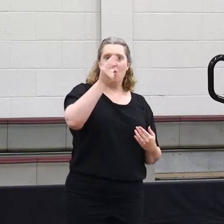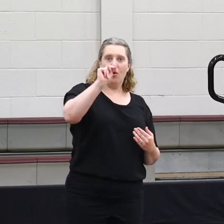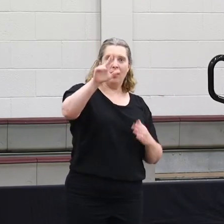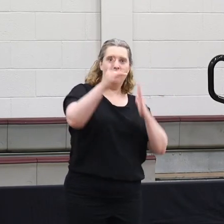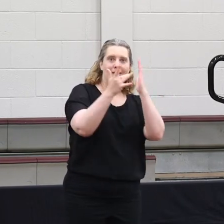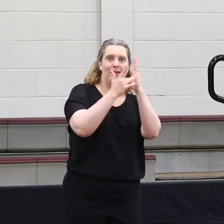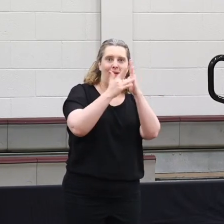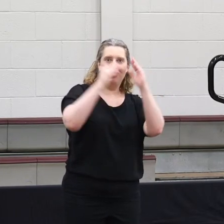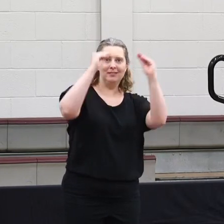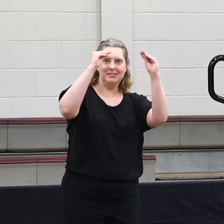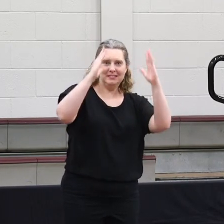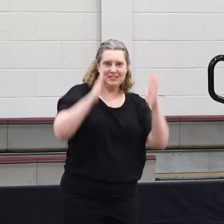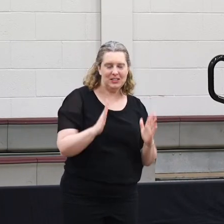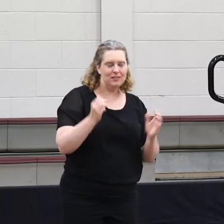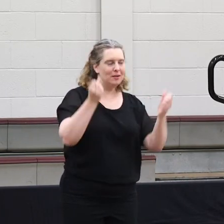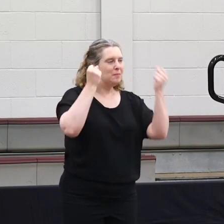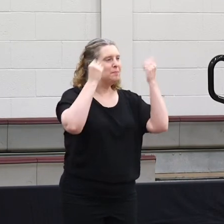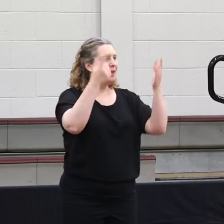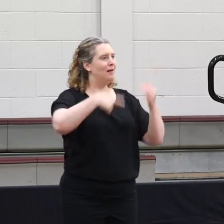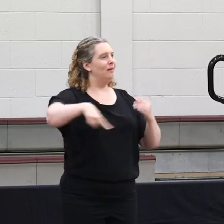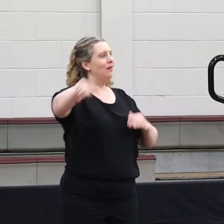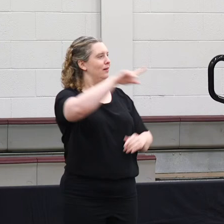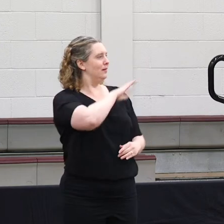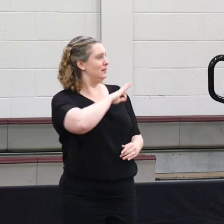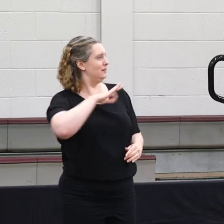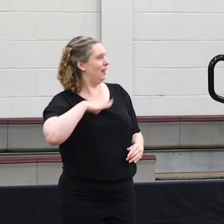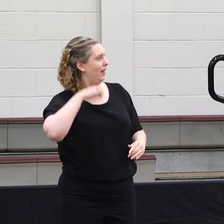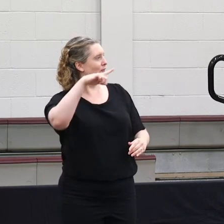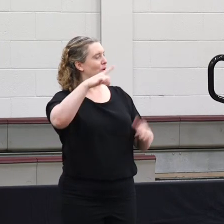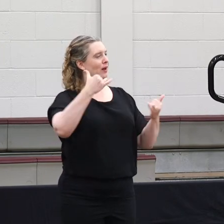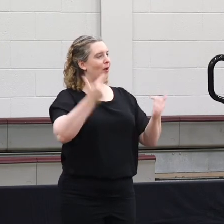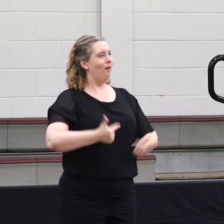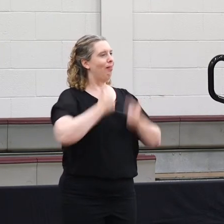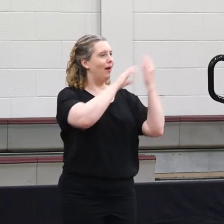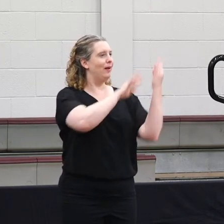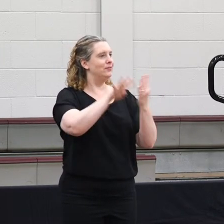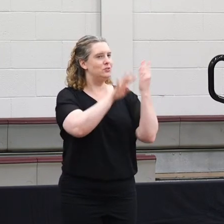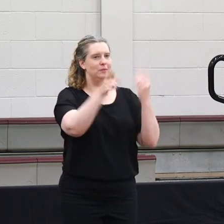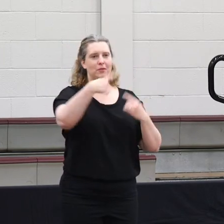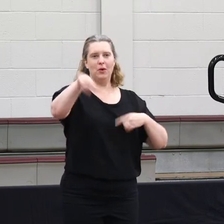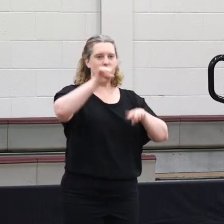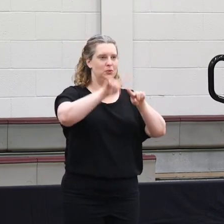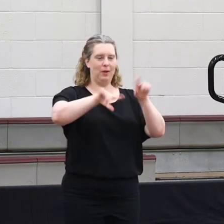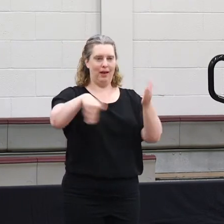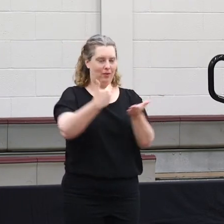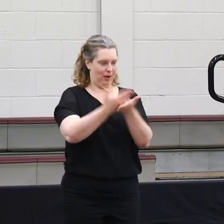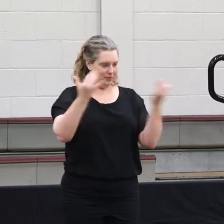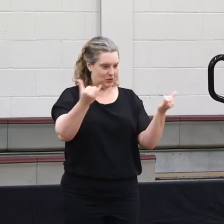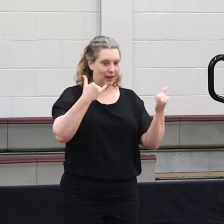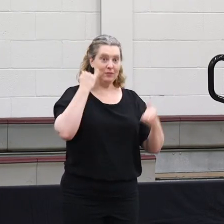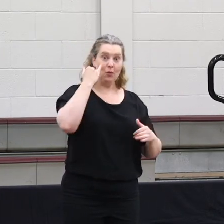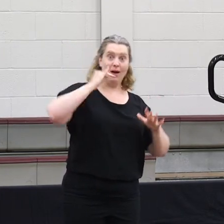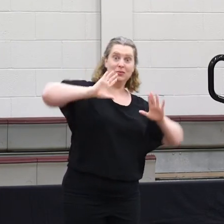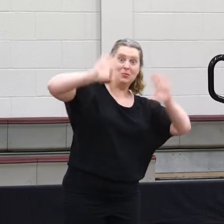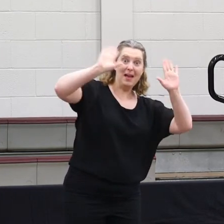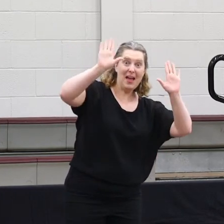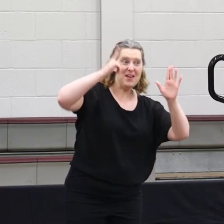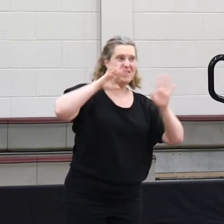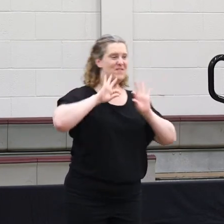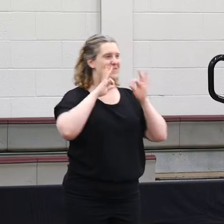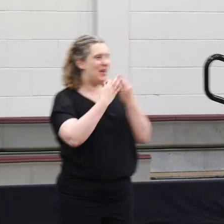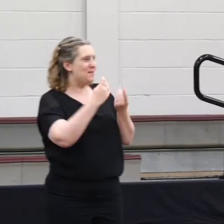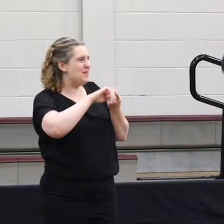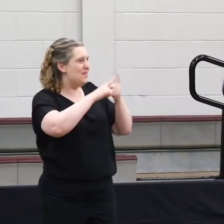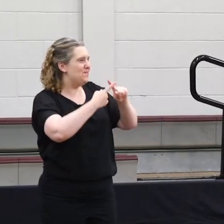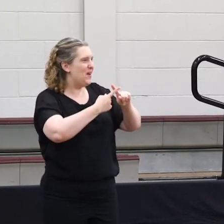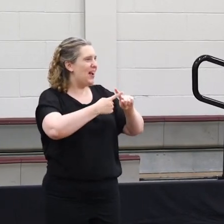amazing technology teacher, and many others, this event is being live streamed at home for those who can't be here. So if you want to wave to your family members, Mr. Horn